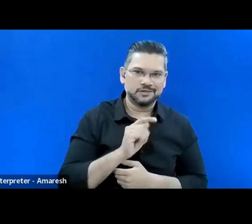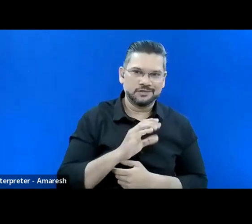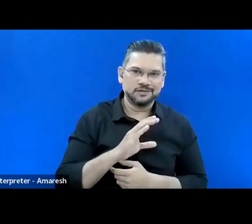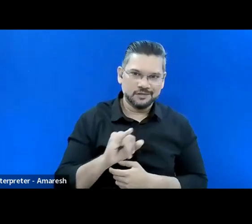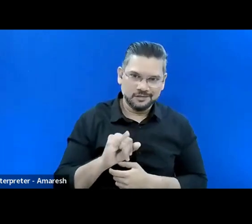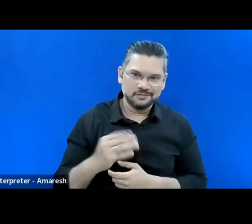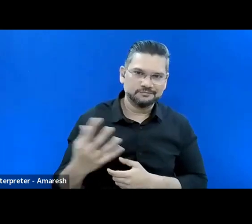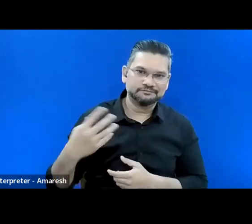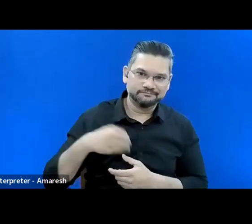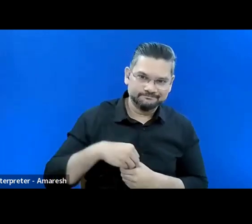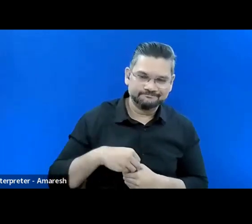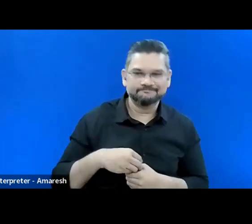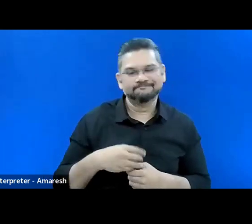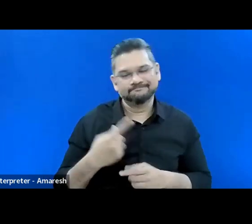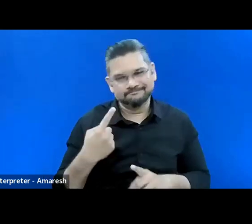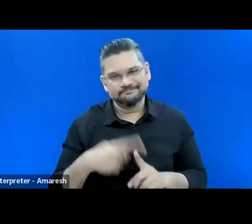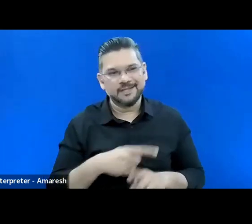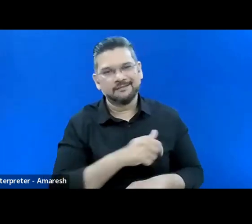other disability